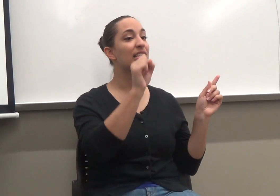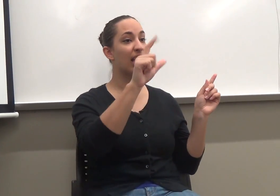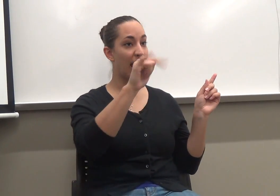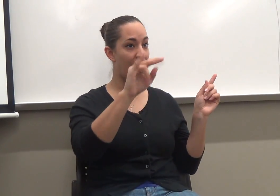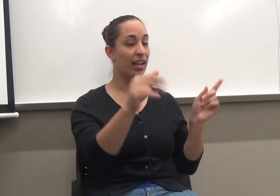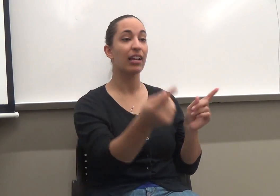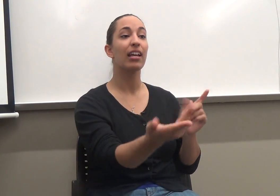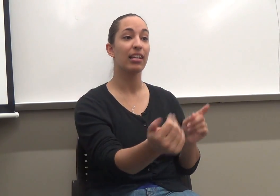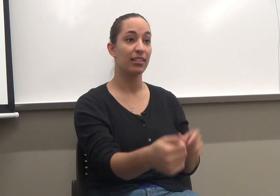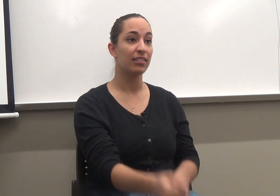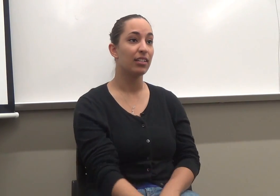yes.